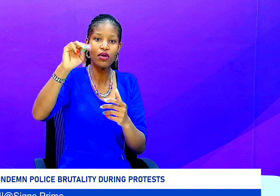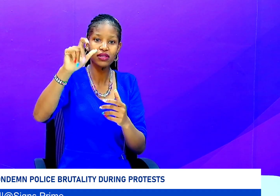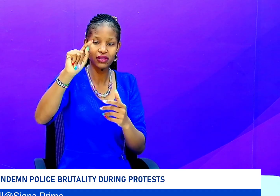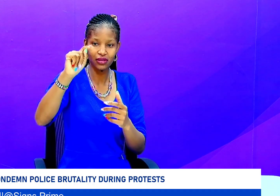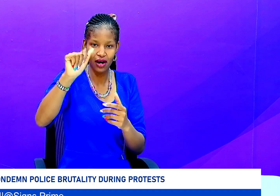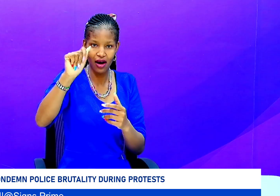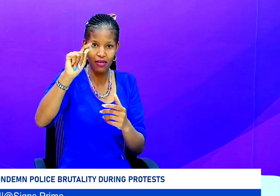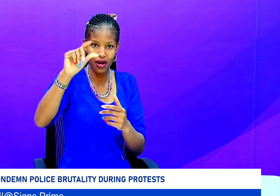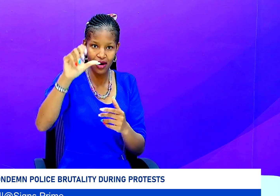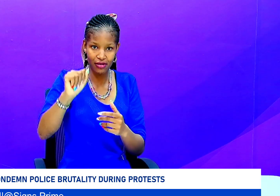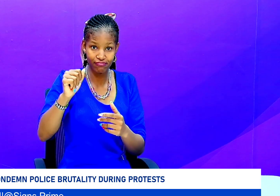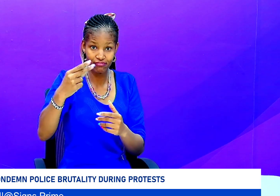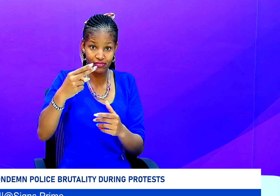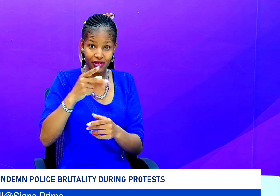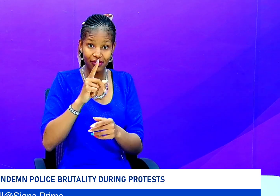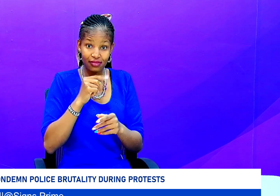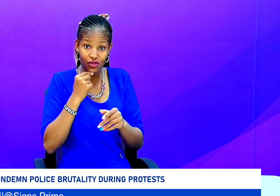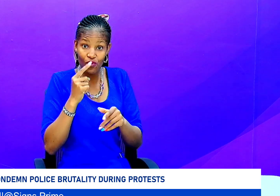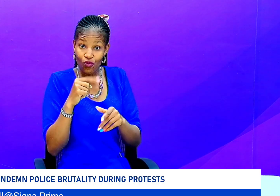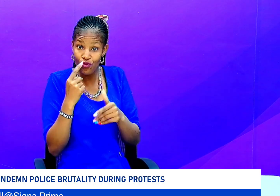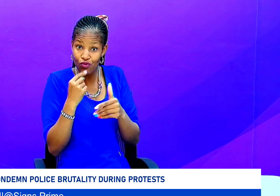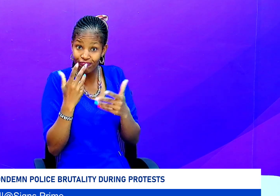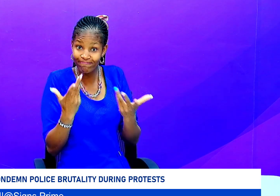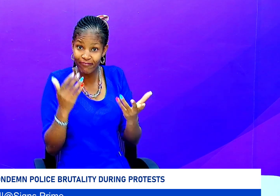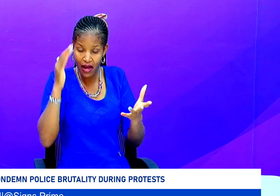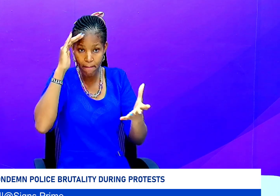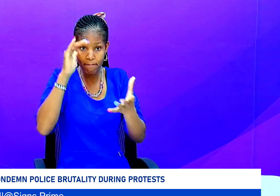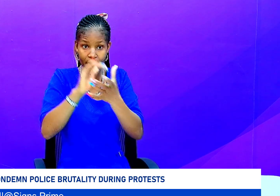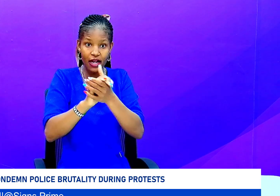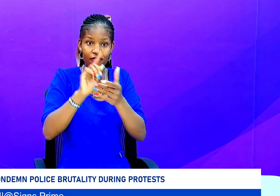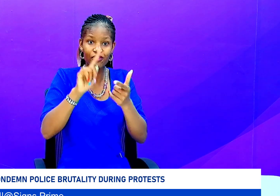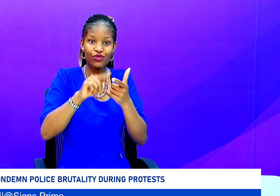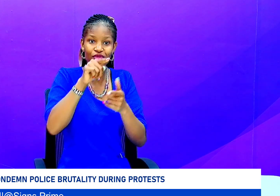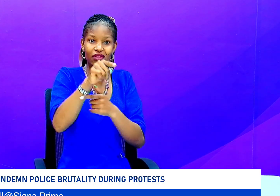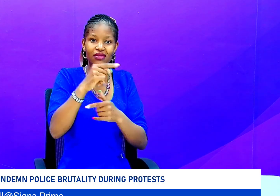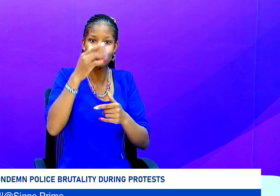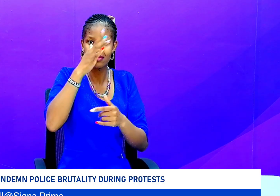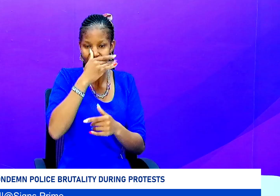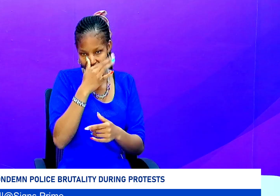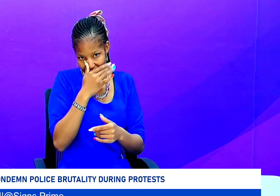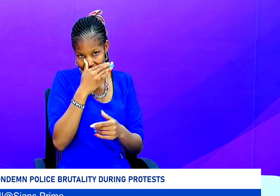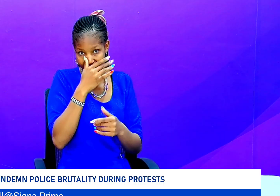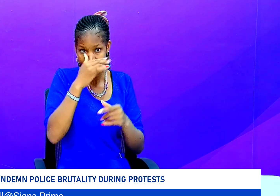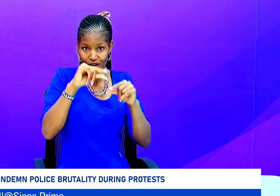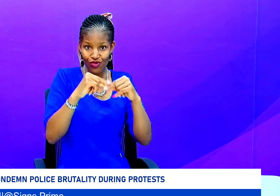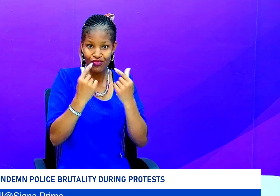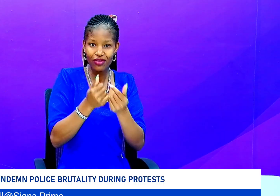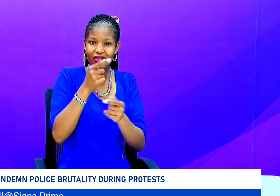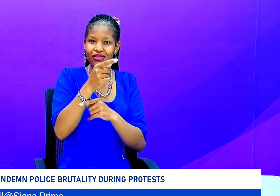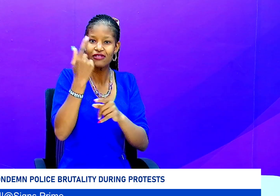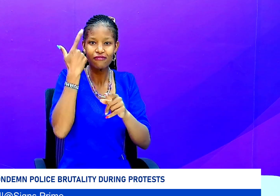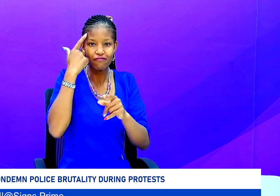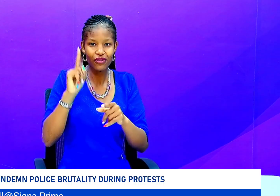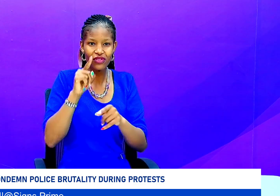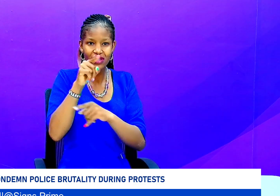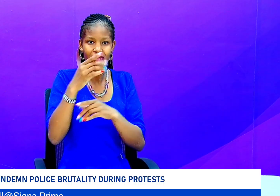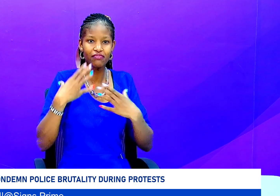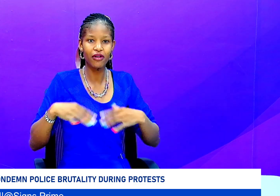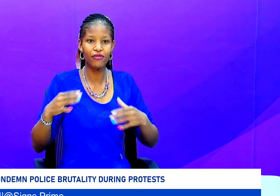Omtatah, who is widely believed to be laying the groundwork for a presidential bid in